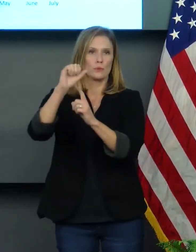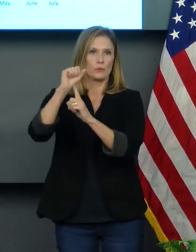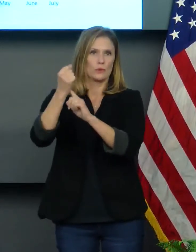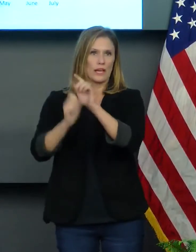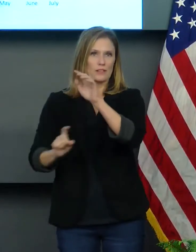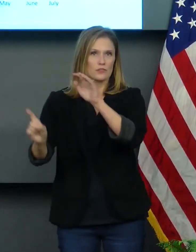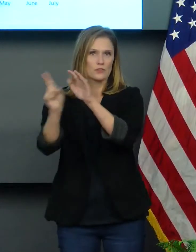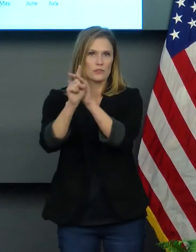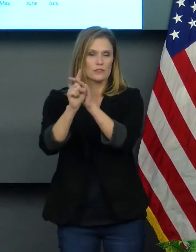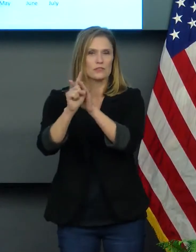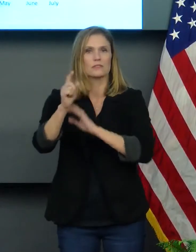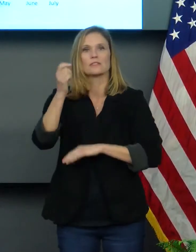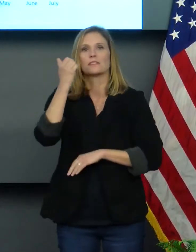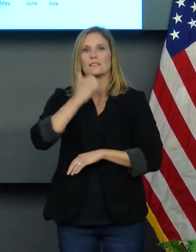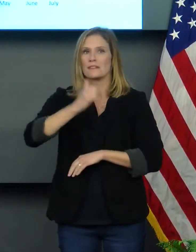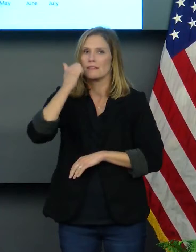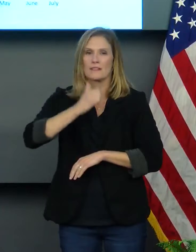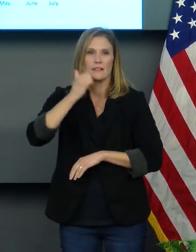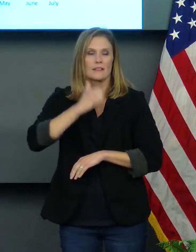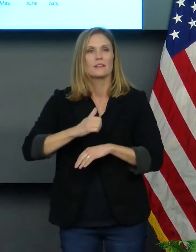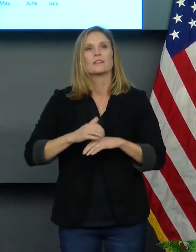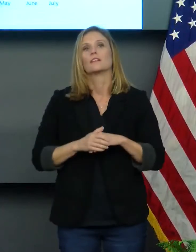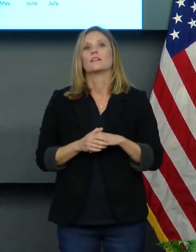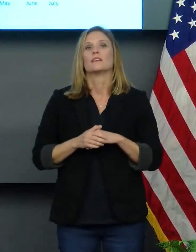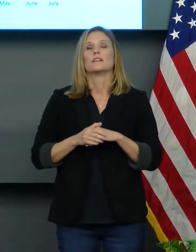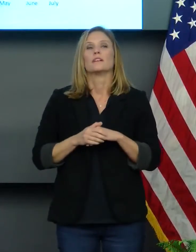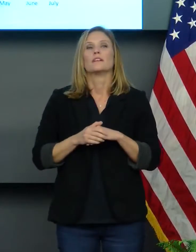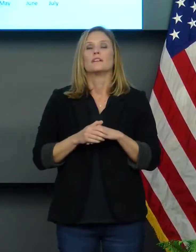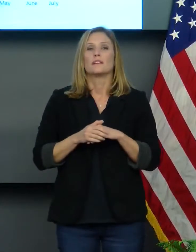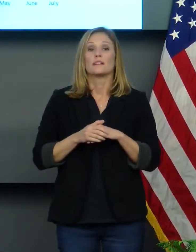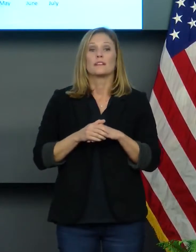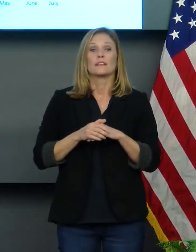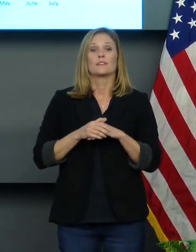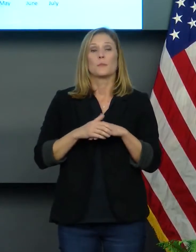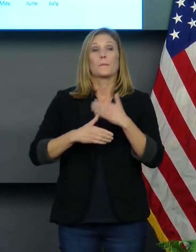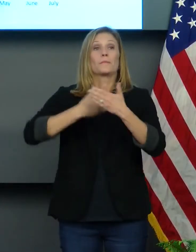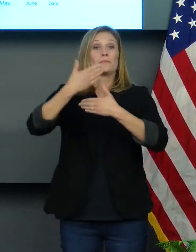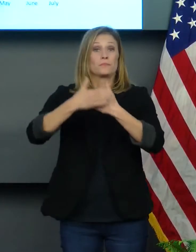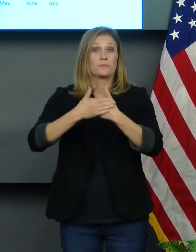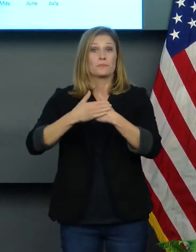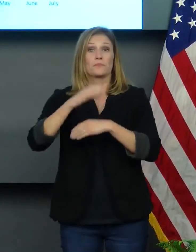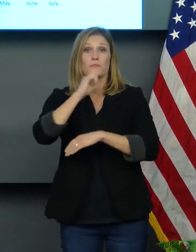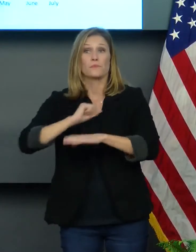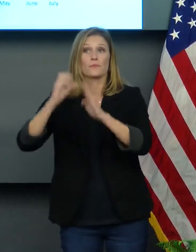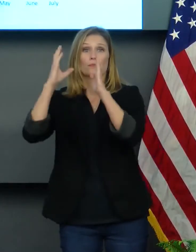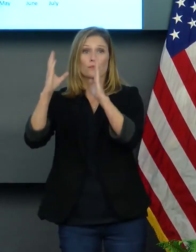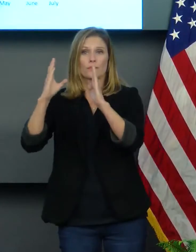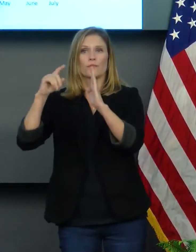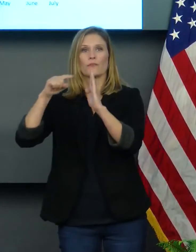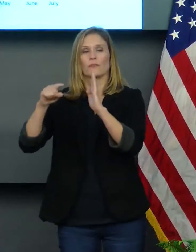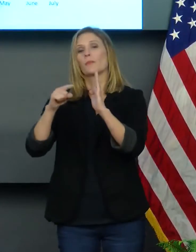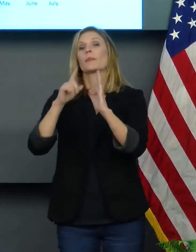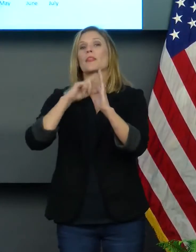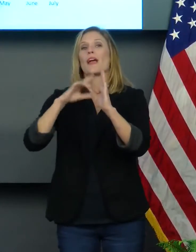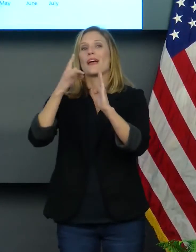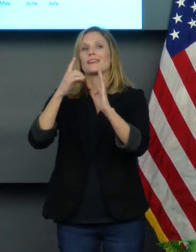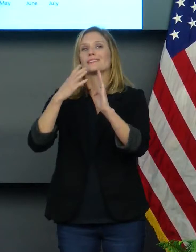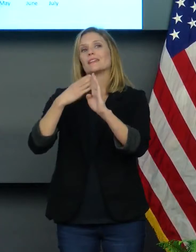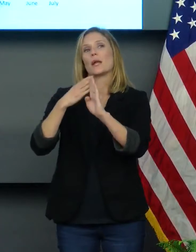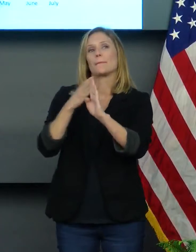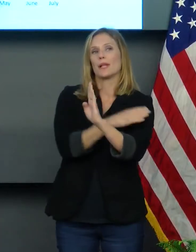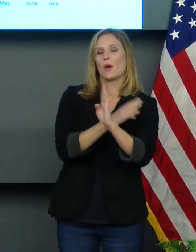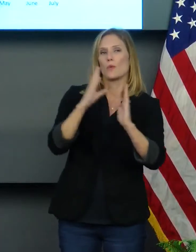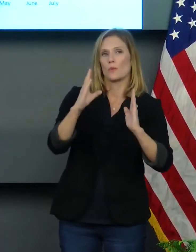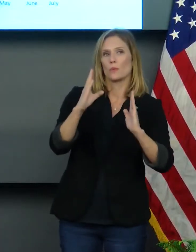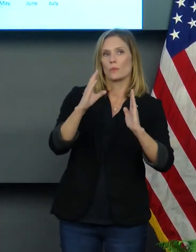diagnosed day in and day out, followed very shortly thereafter by individuals below the age of 18